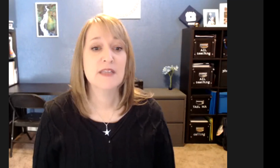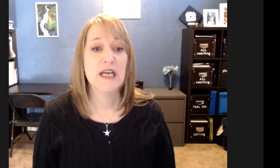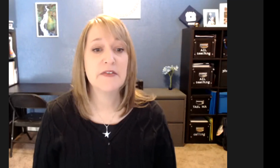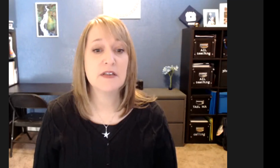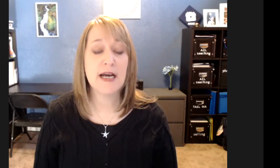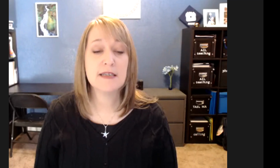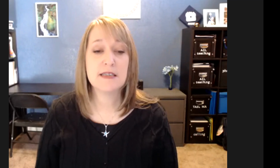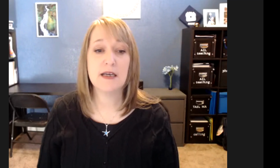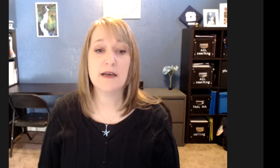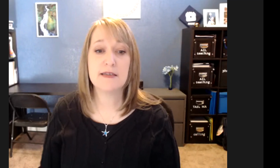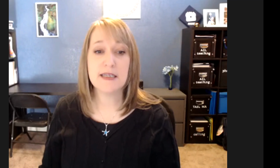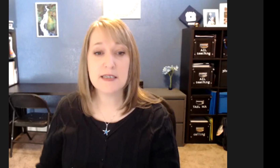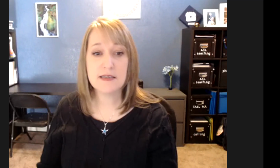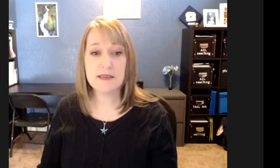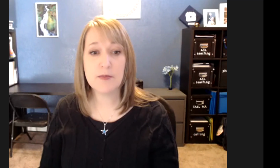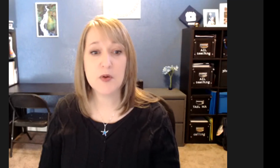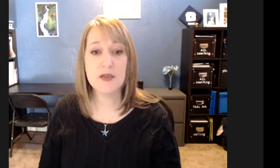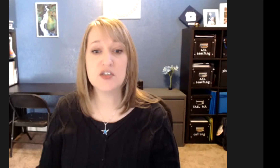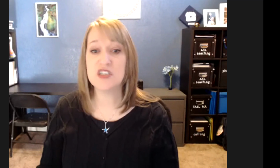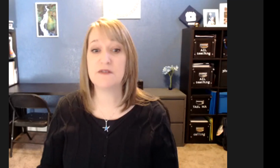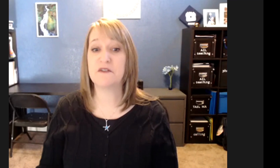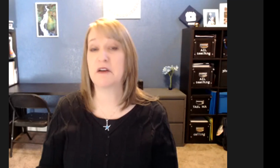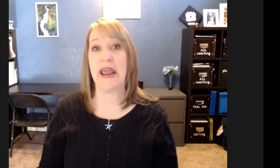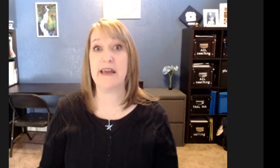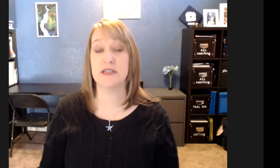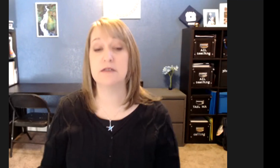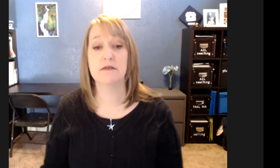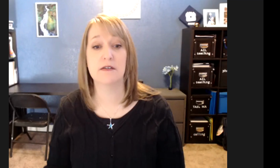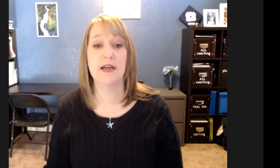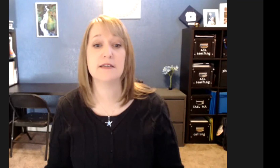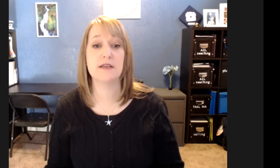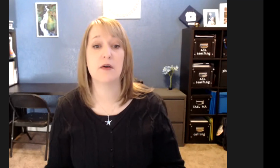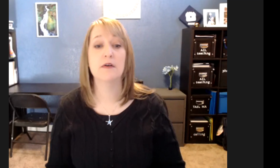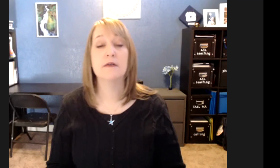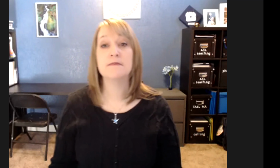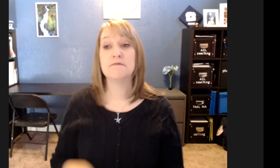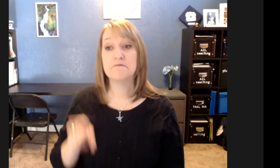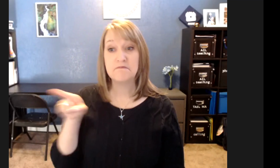And then the last sentence example is just for can't. All right, so